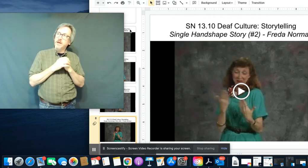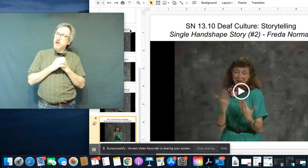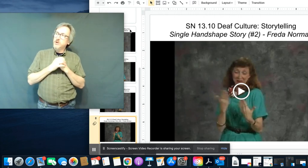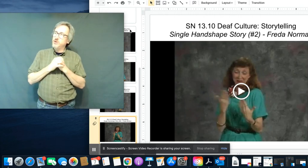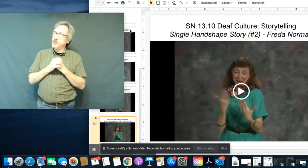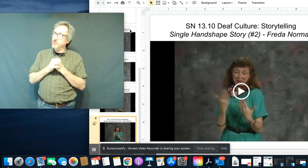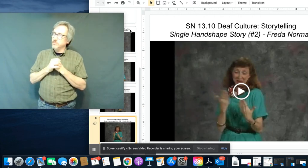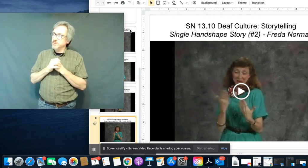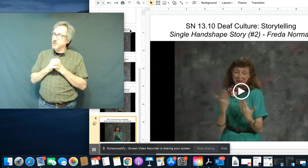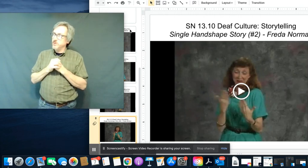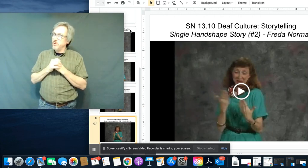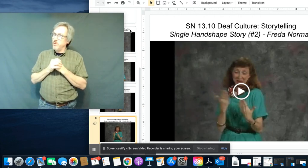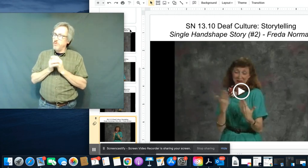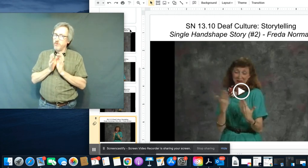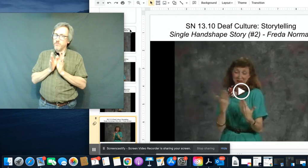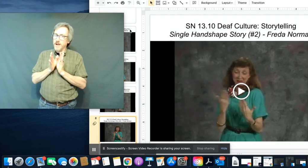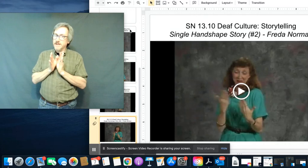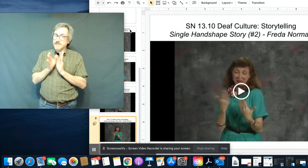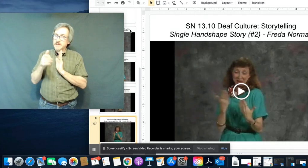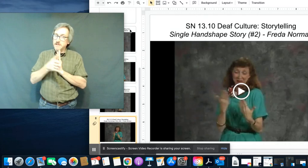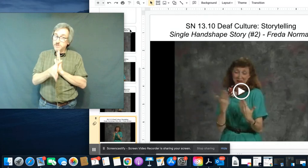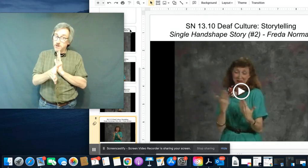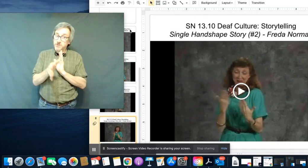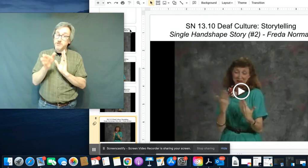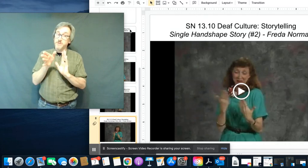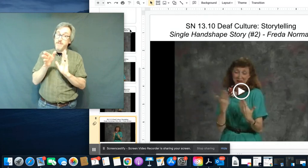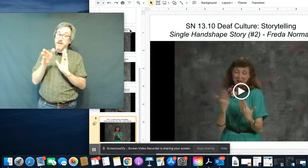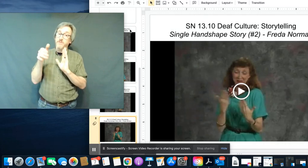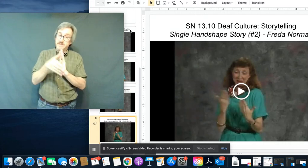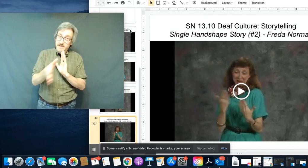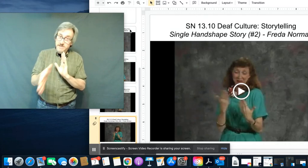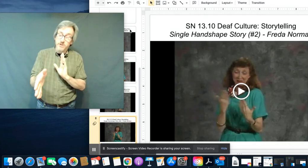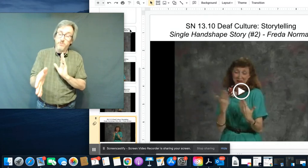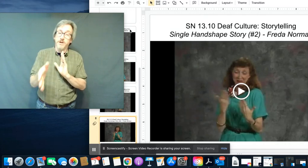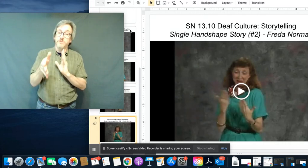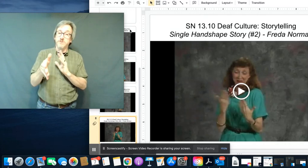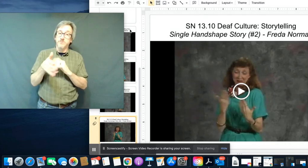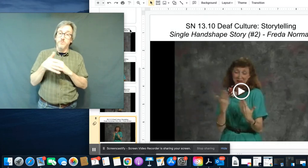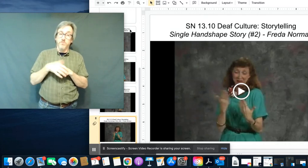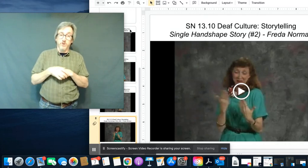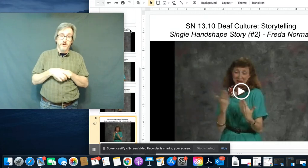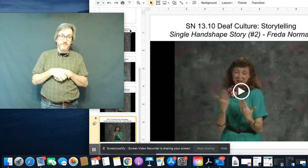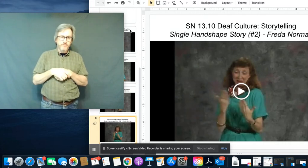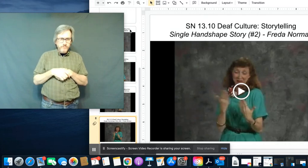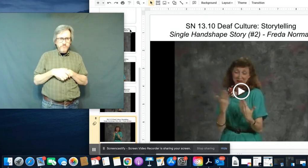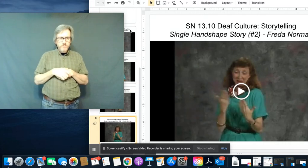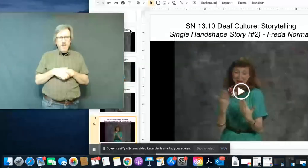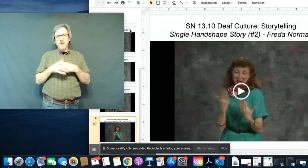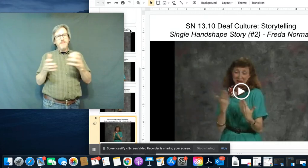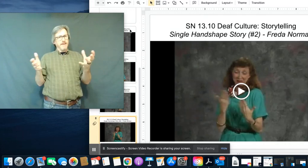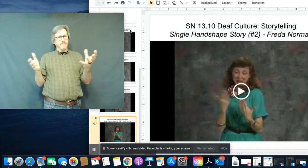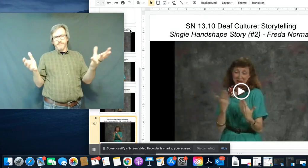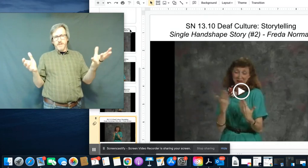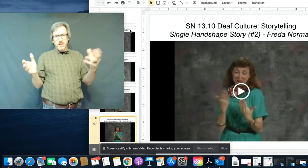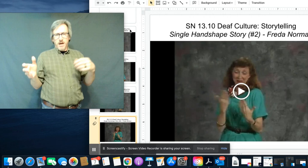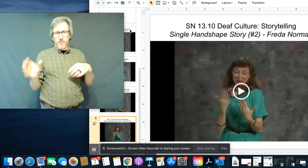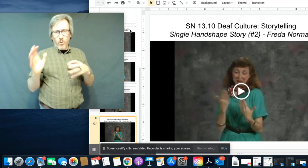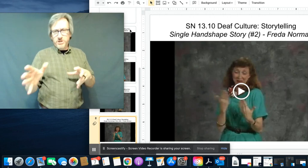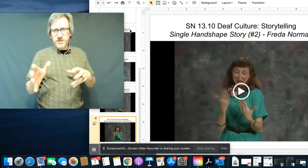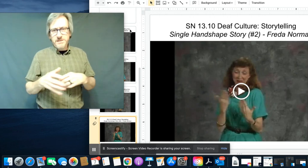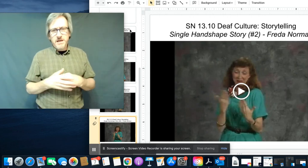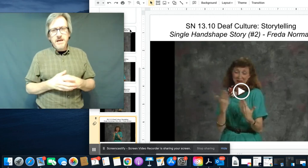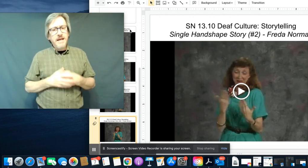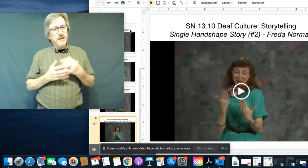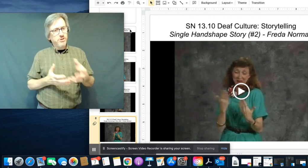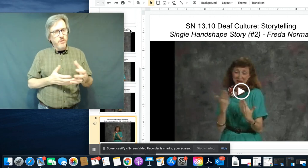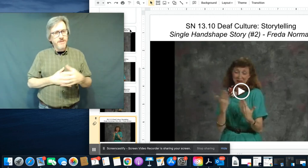specifically choose the right sentence structure to make the signs that you want to use work. But again, watch